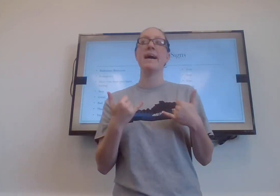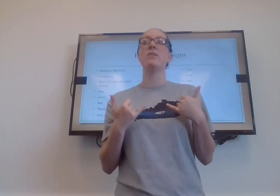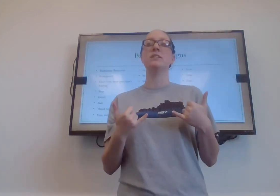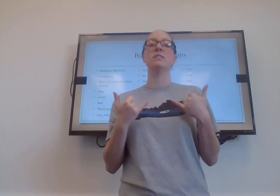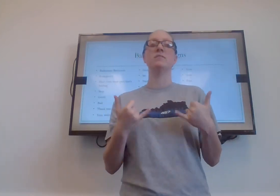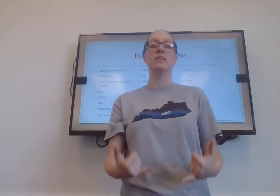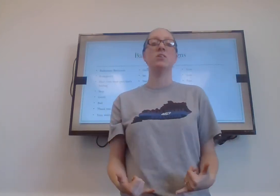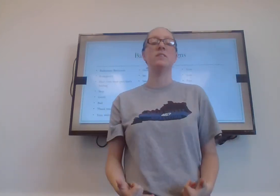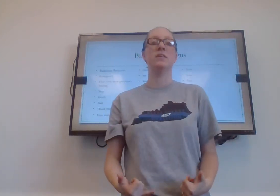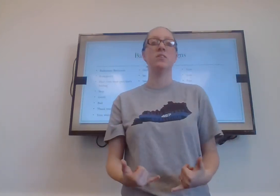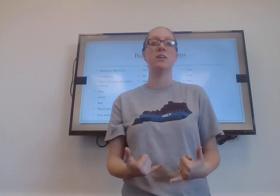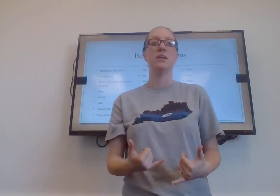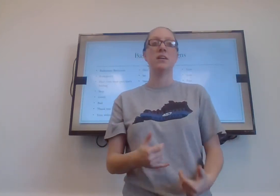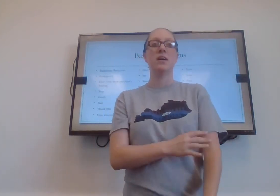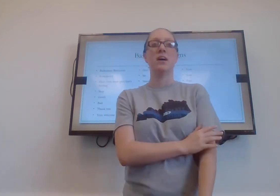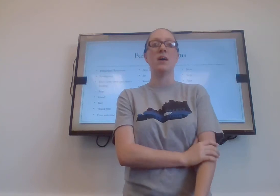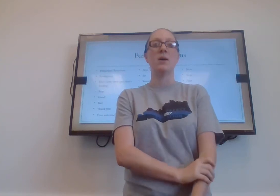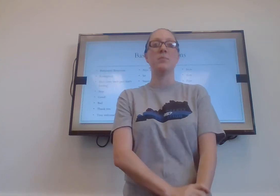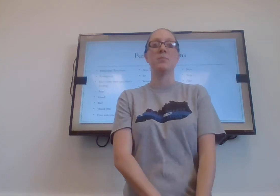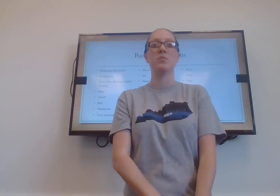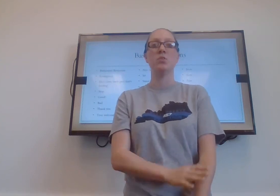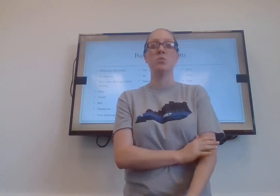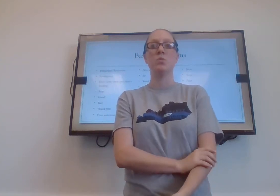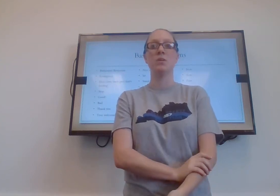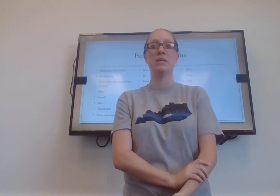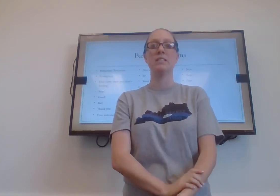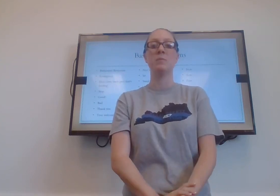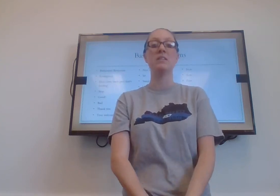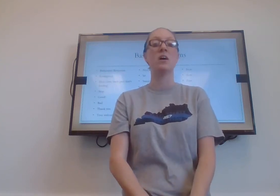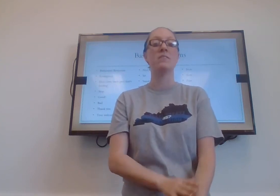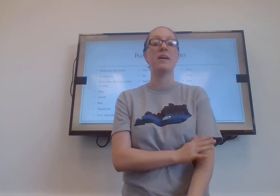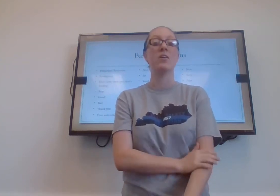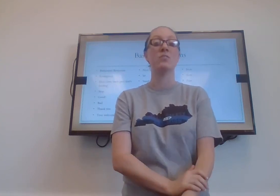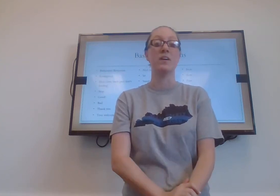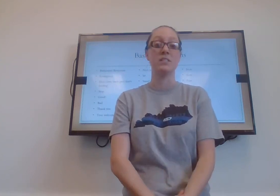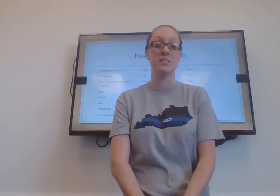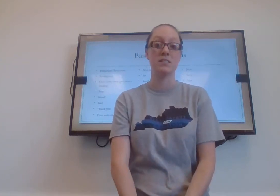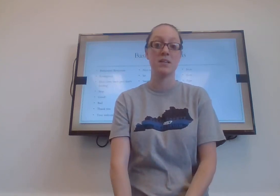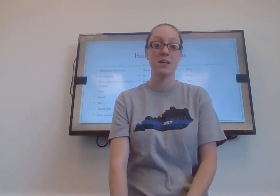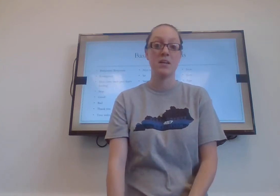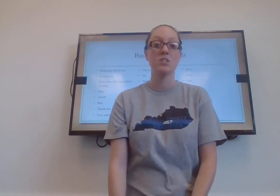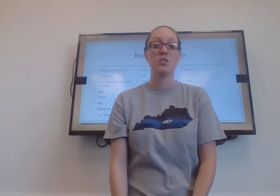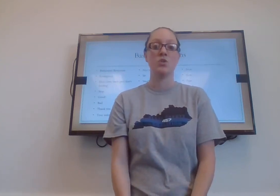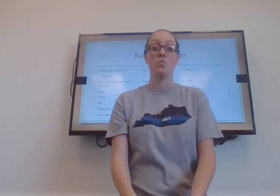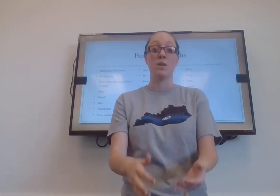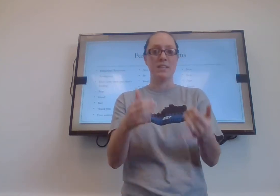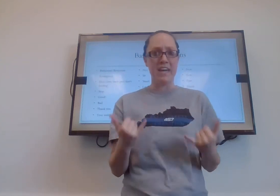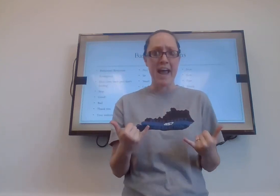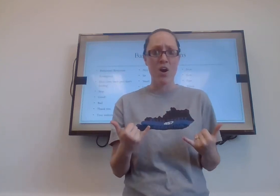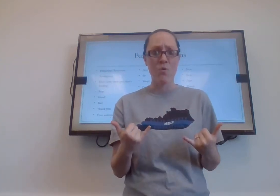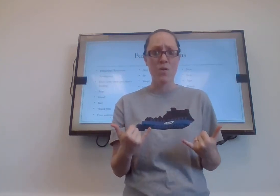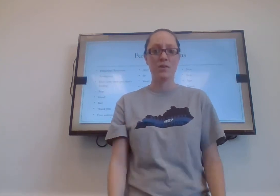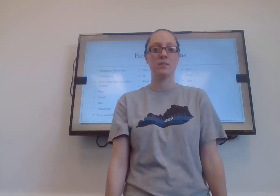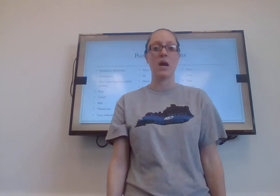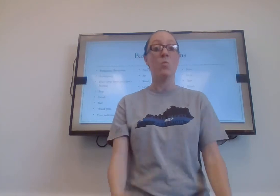Now is a very, very it is based off of how your face is. So you want it now, I want it